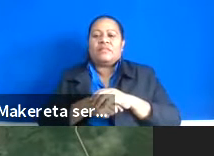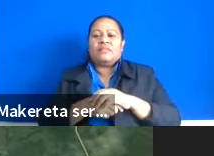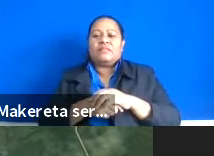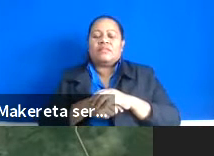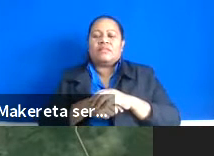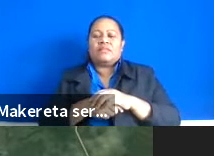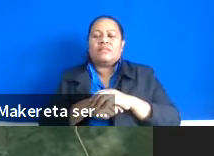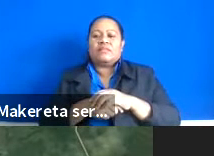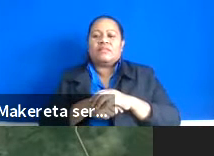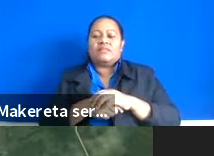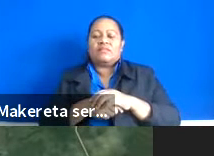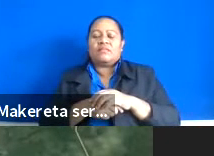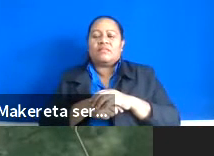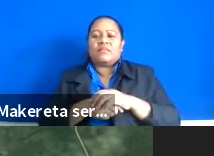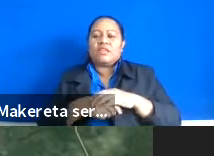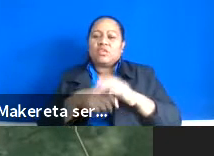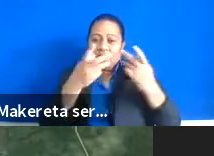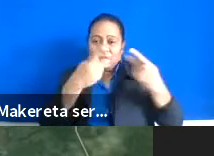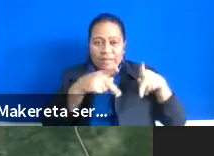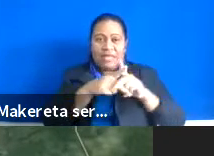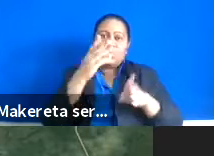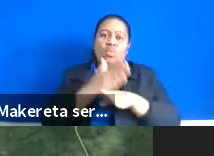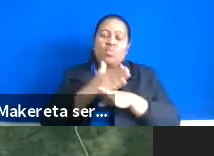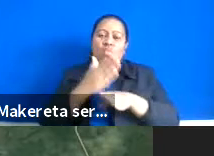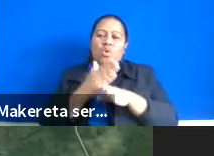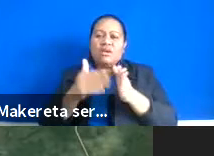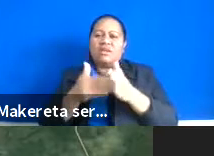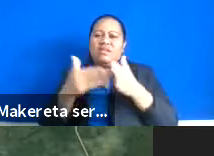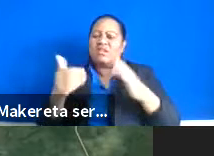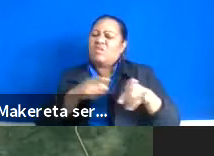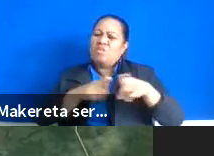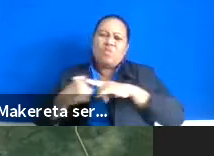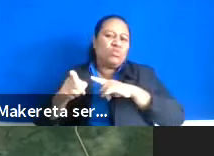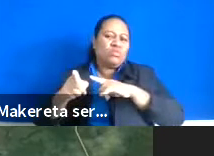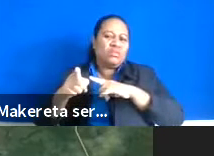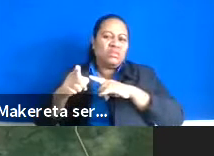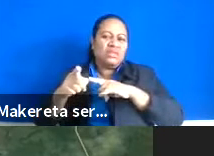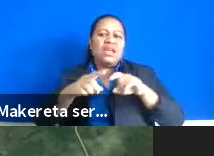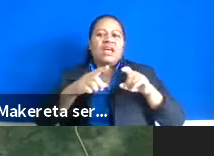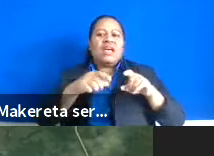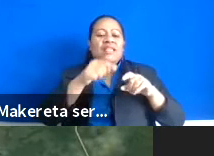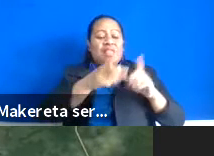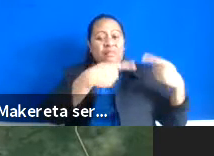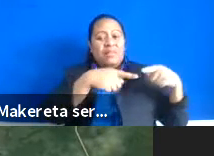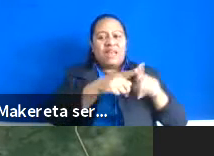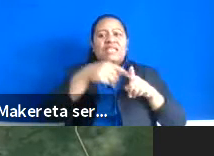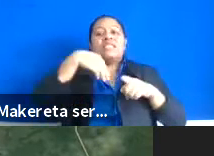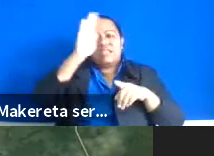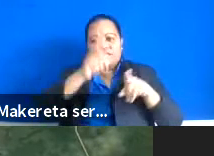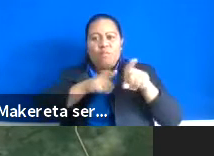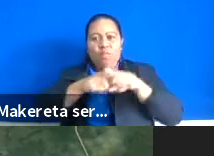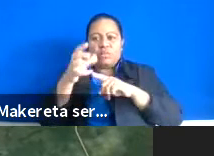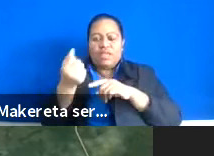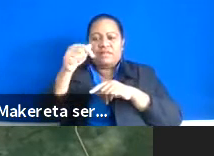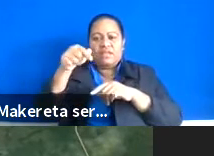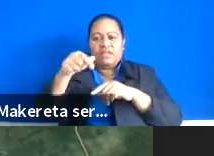are working in is predominantly governed by the chiefs. And women have their place. Women,